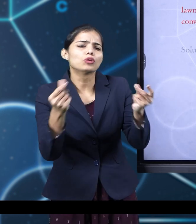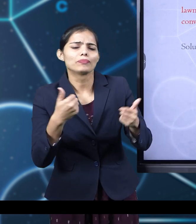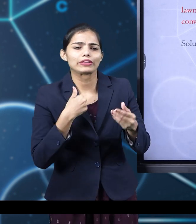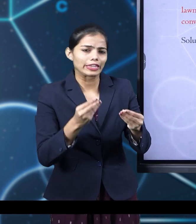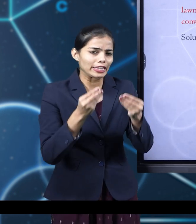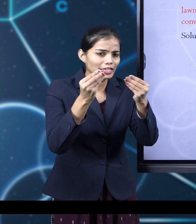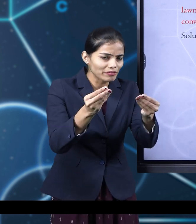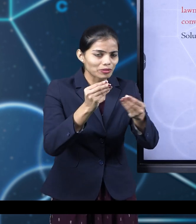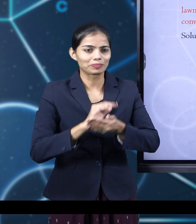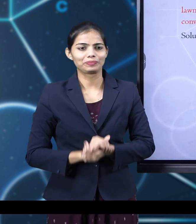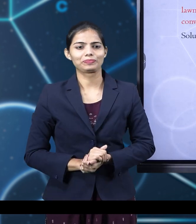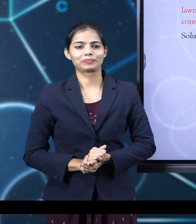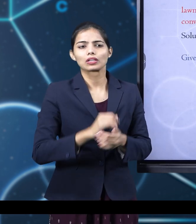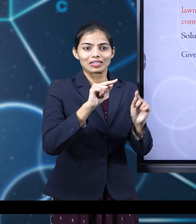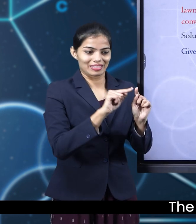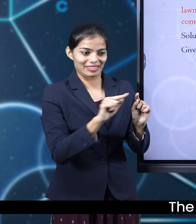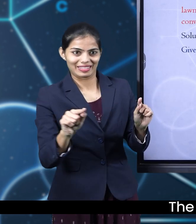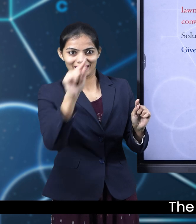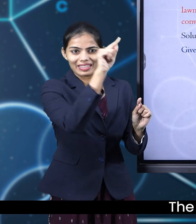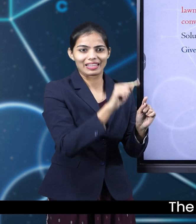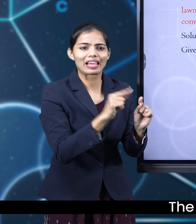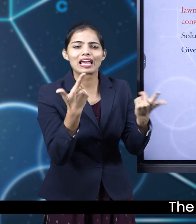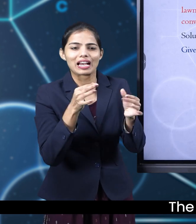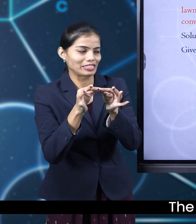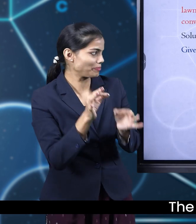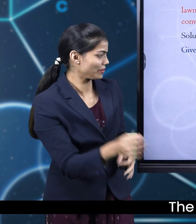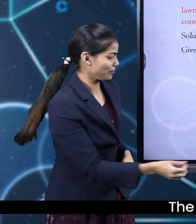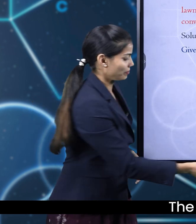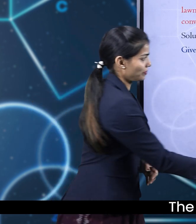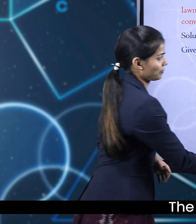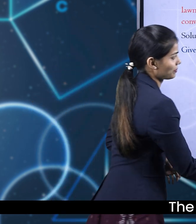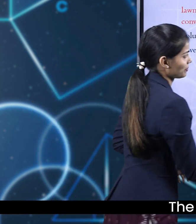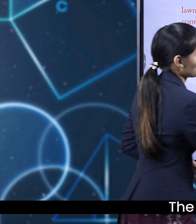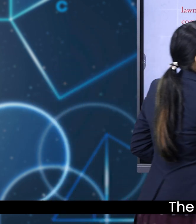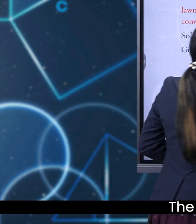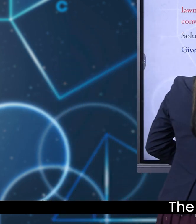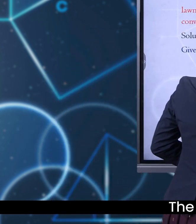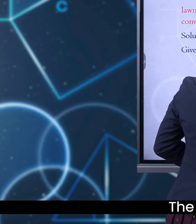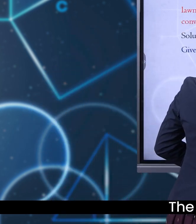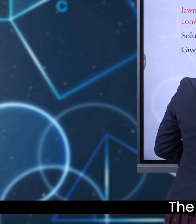Solution: given. The side of a square field is equal to 110 meter.